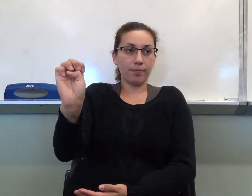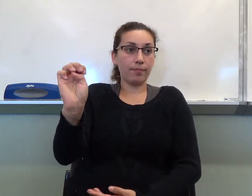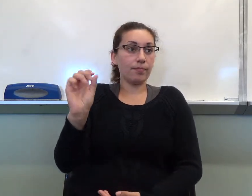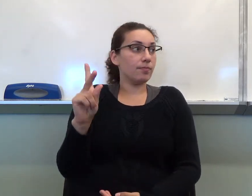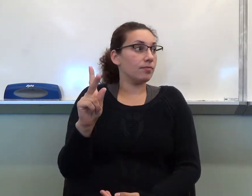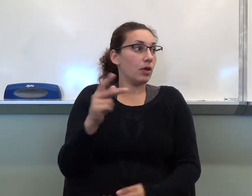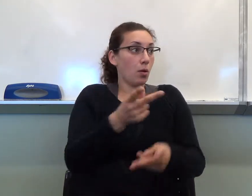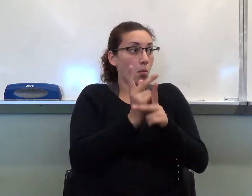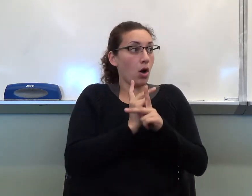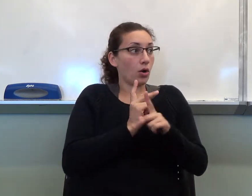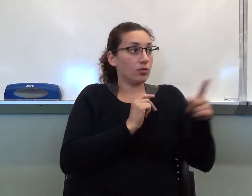This is